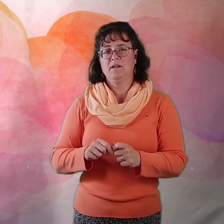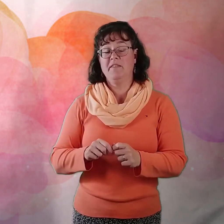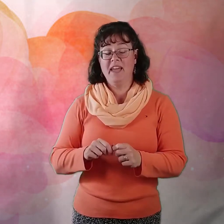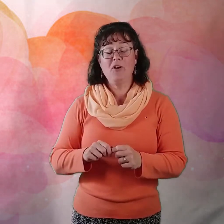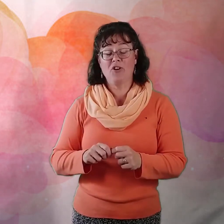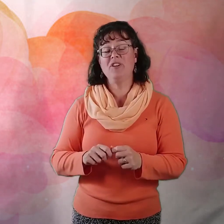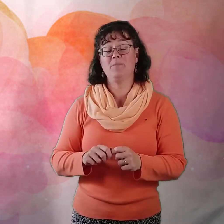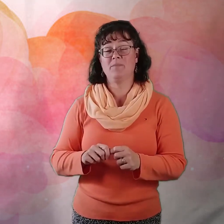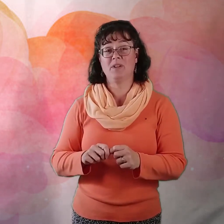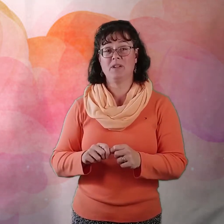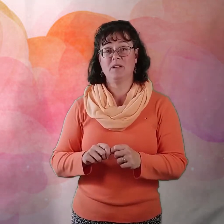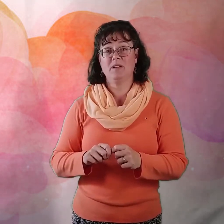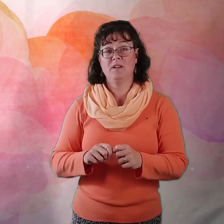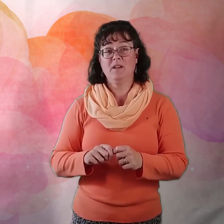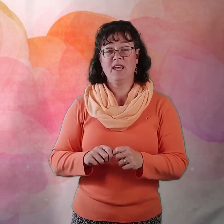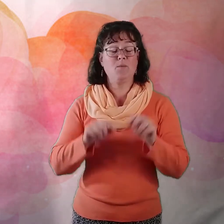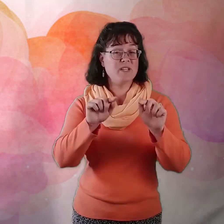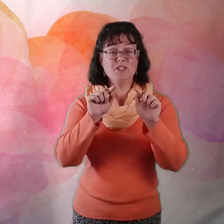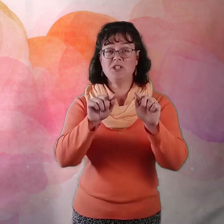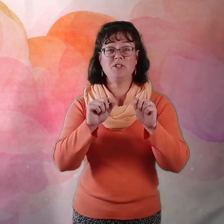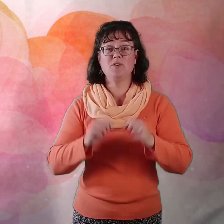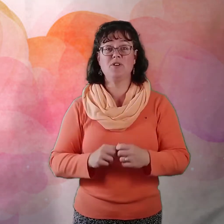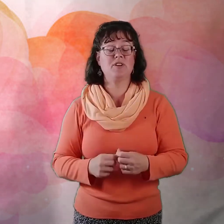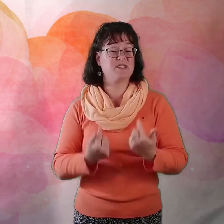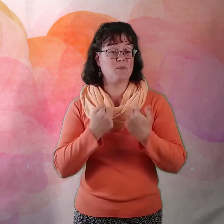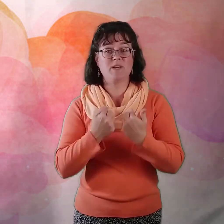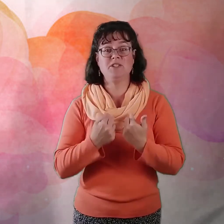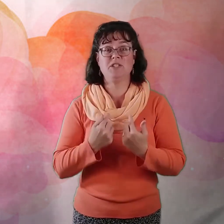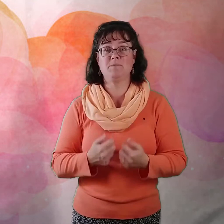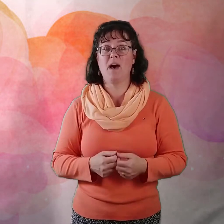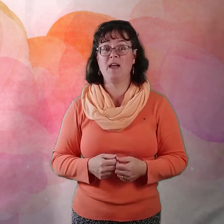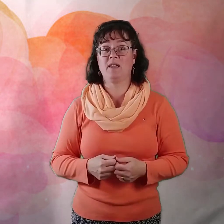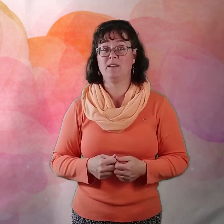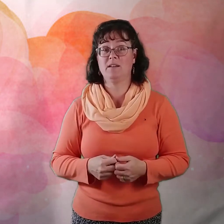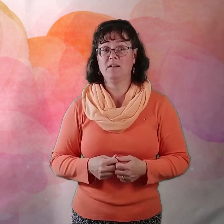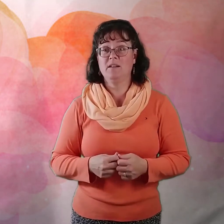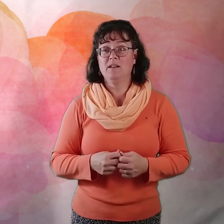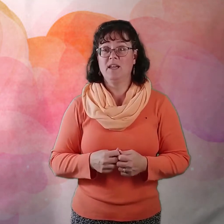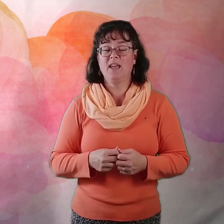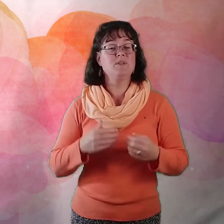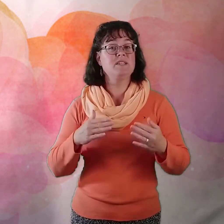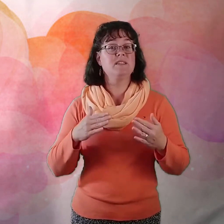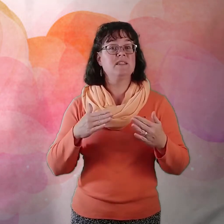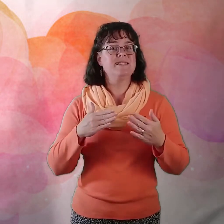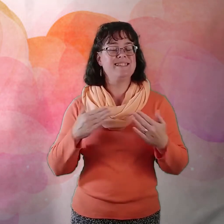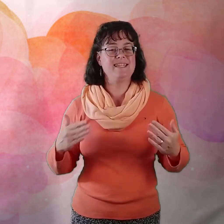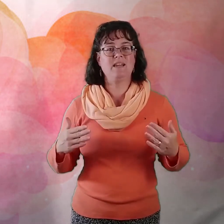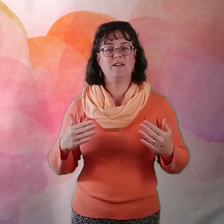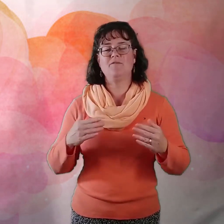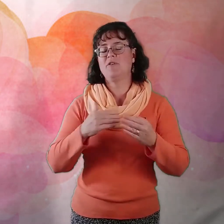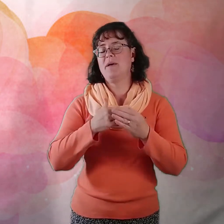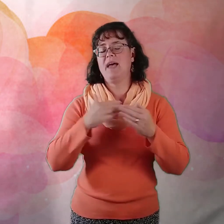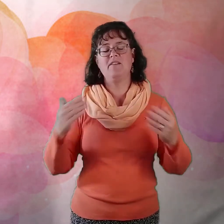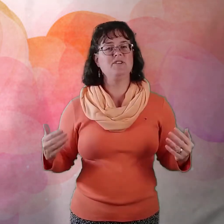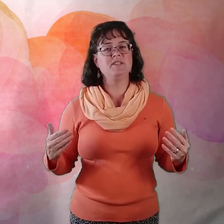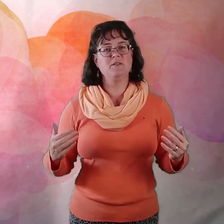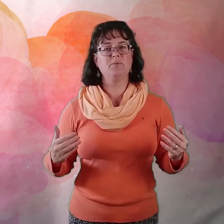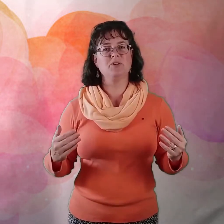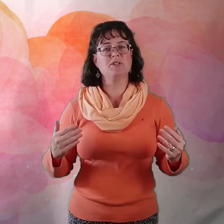And they hurt him. It wasn't just your hooks. It wasn't just mine. It was sin from every single person